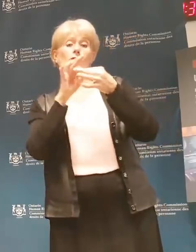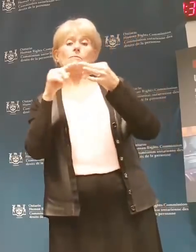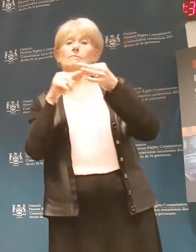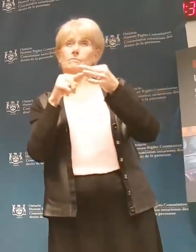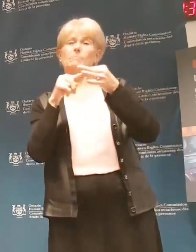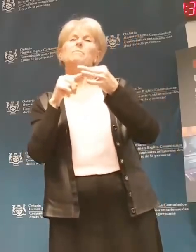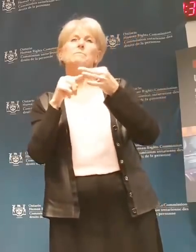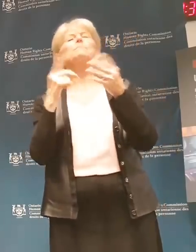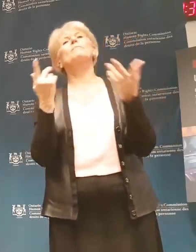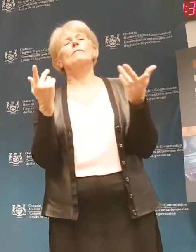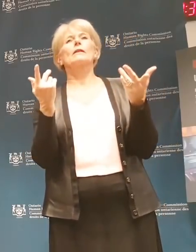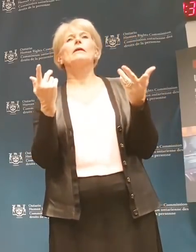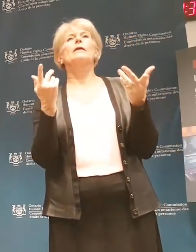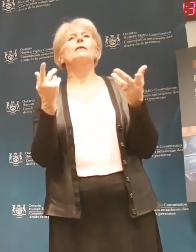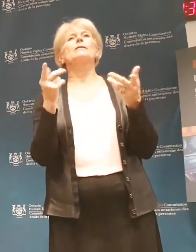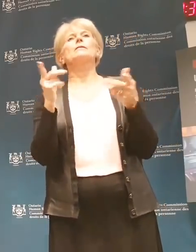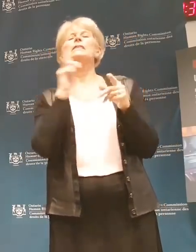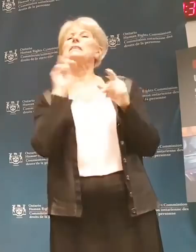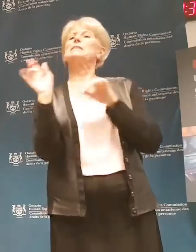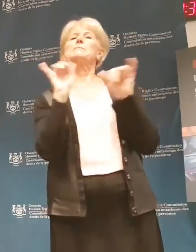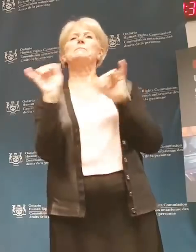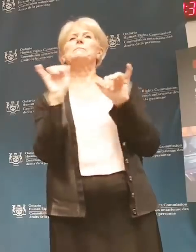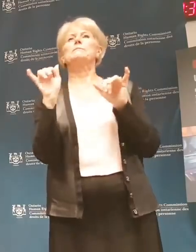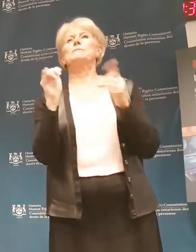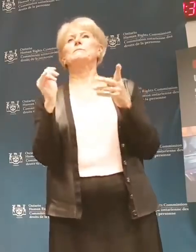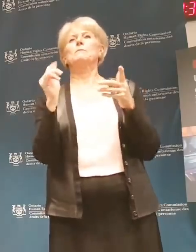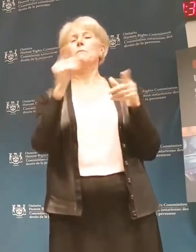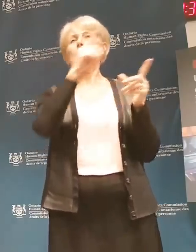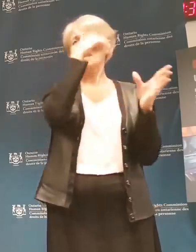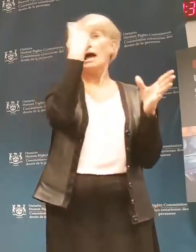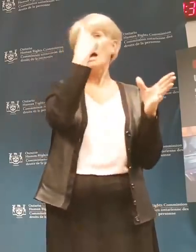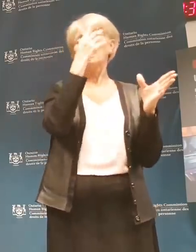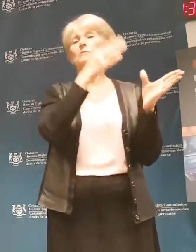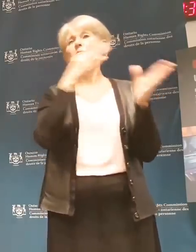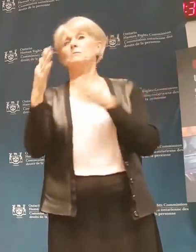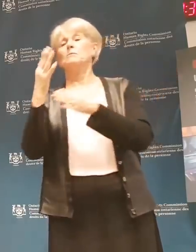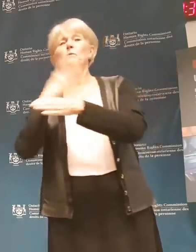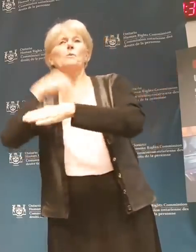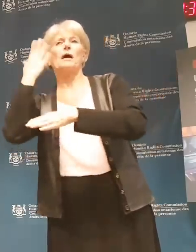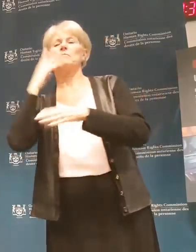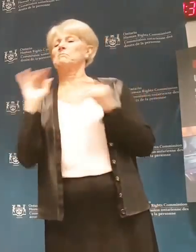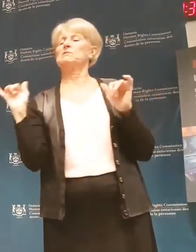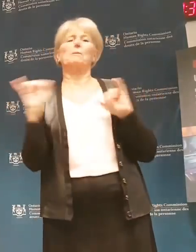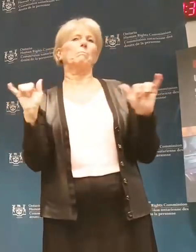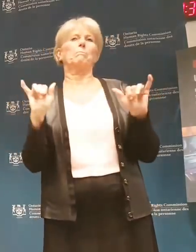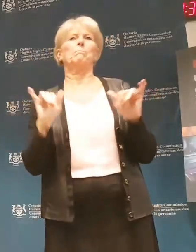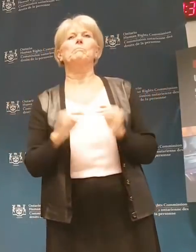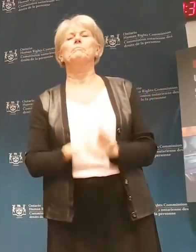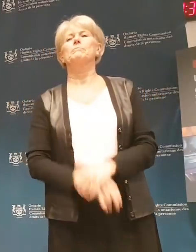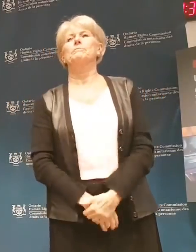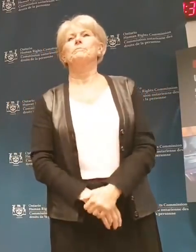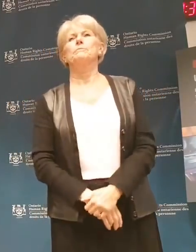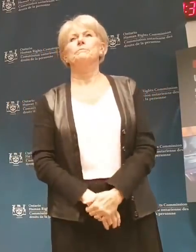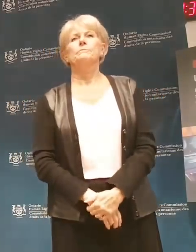again, were about as likely when investigating a case involving a black civilian as a white civilian.